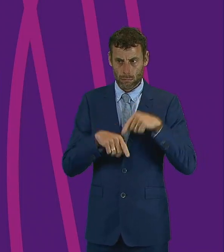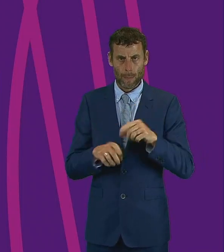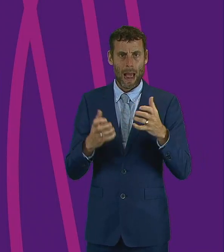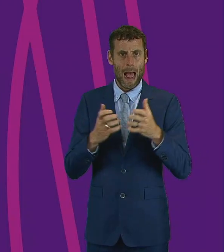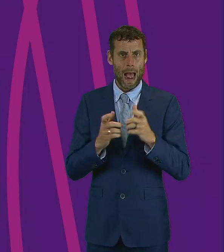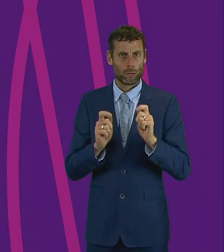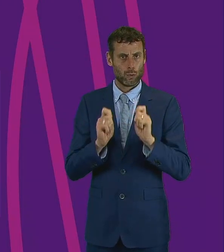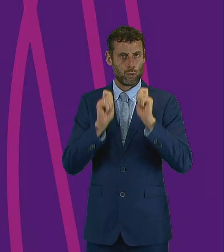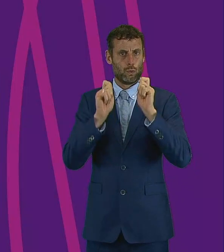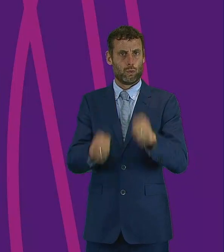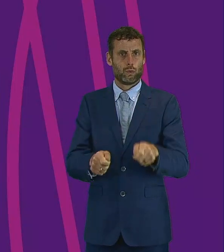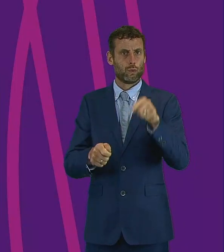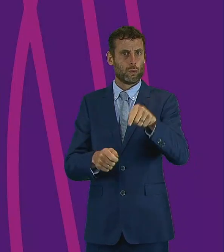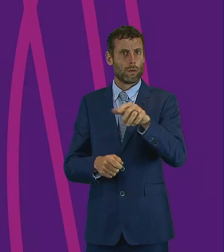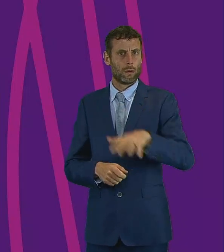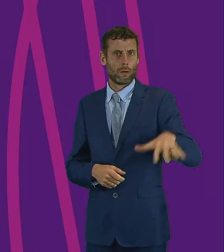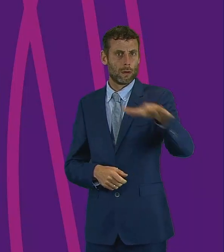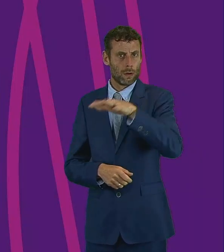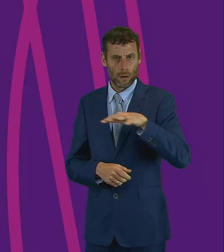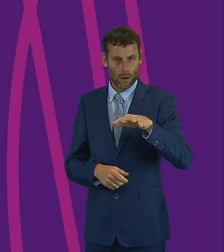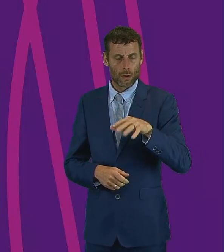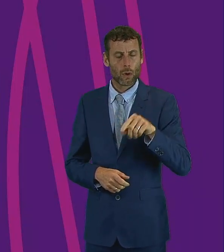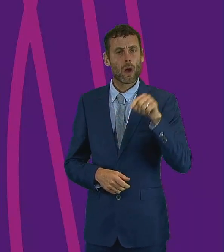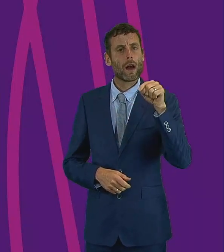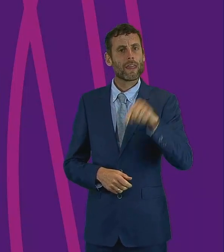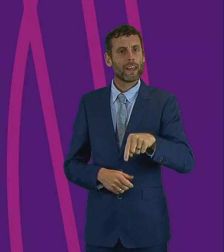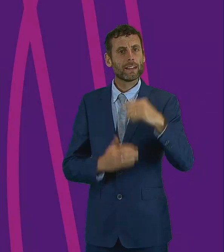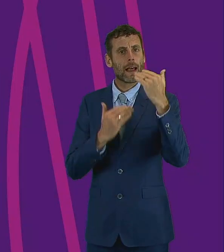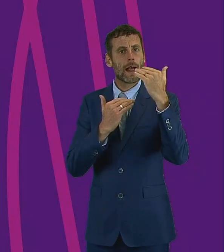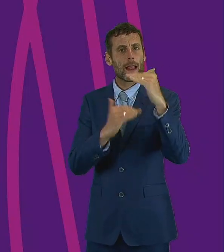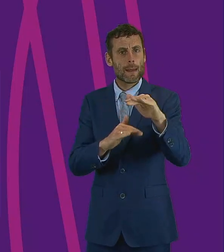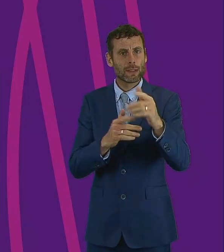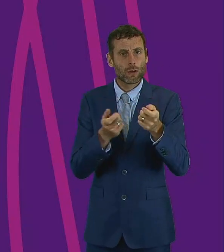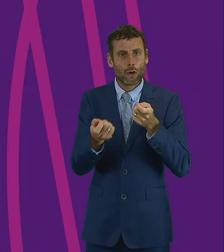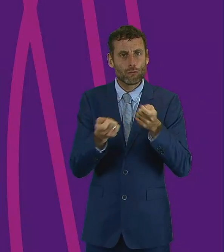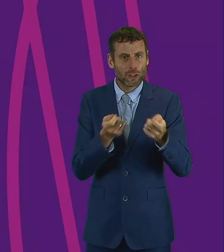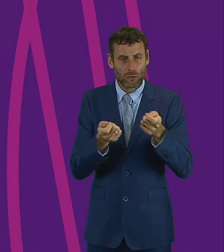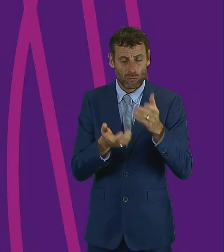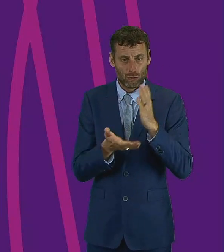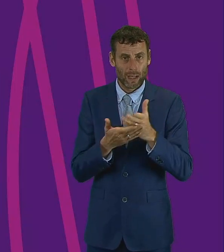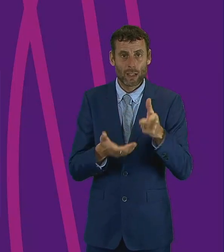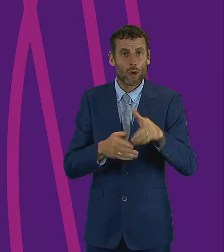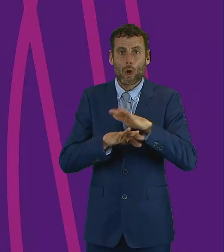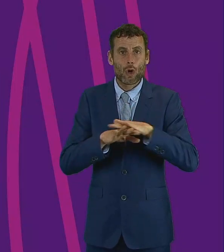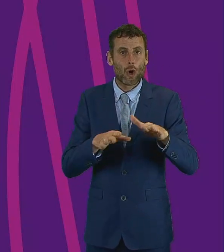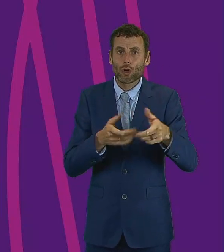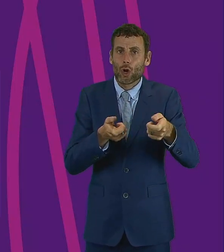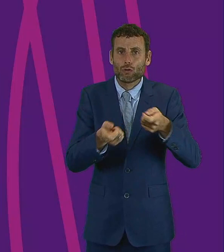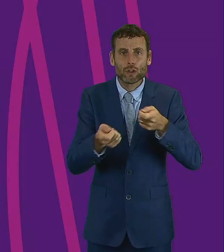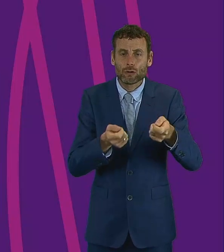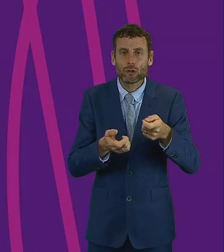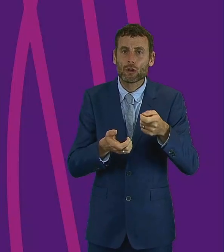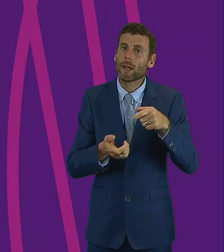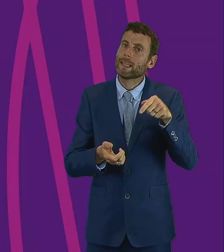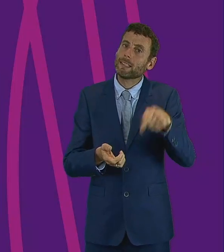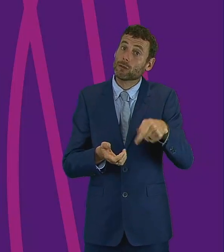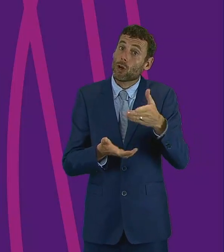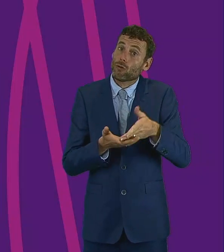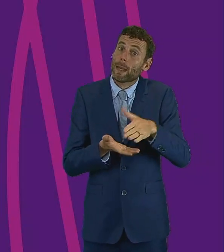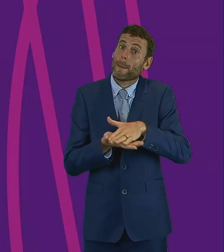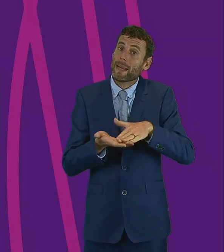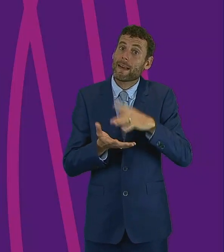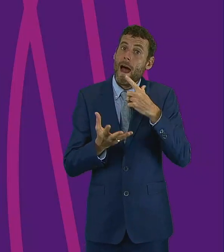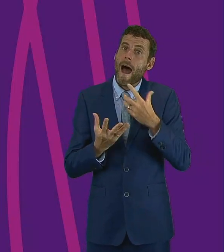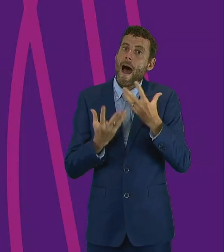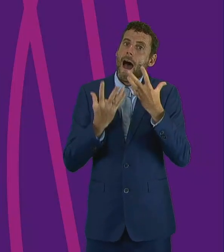as I understand it, these restrictions are not restrictions at all, but purely advice to those in the local